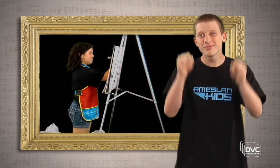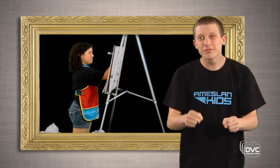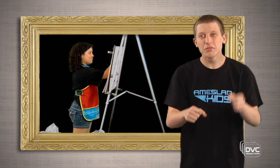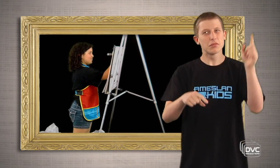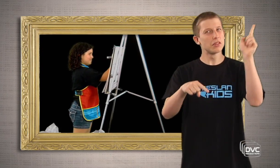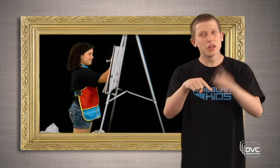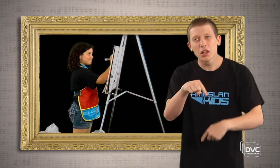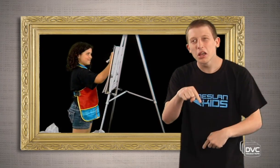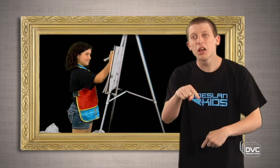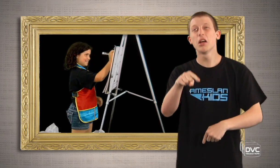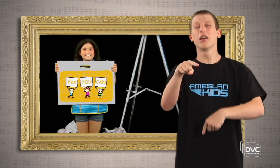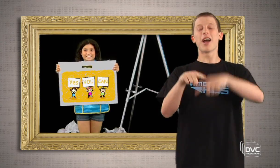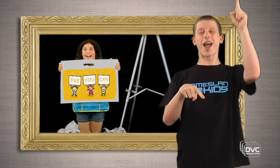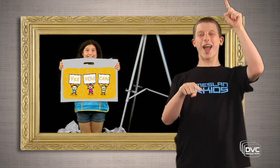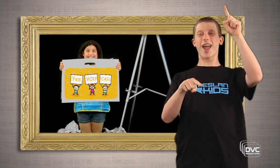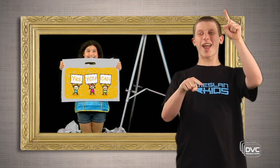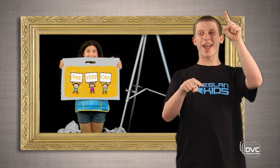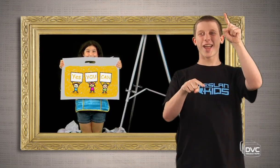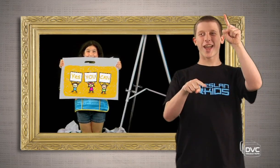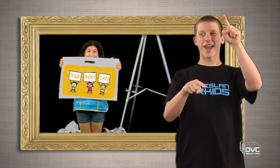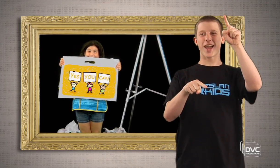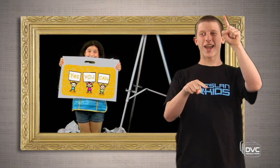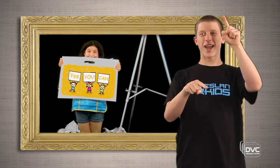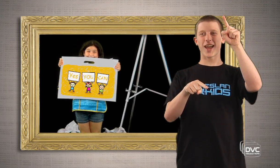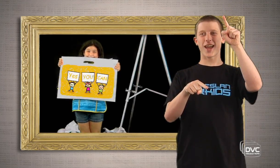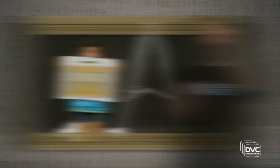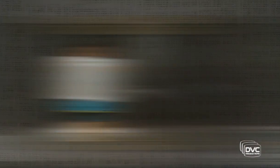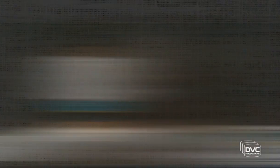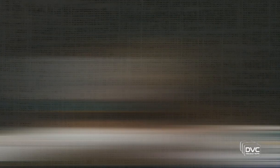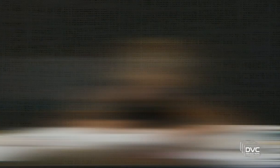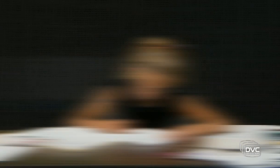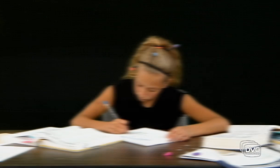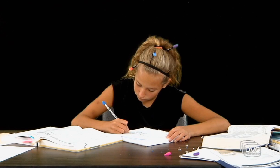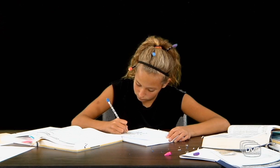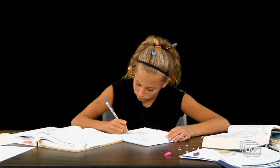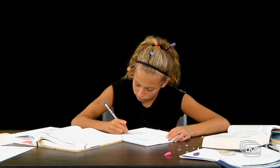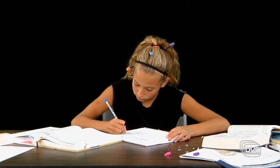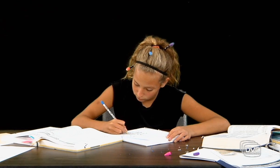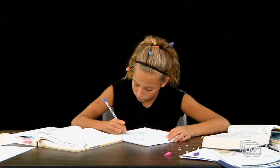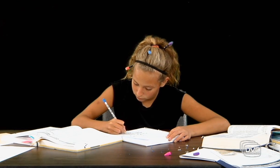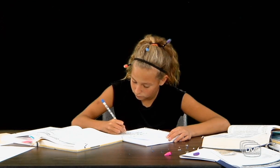Start. Yes, you can do it. Yes, you can. You can.